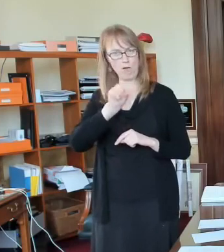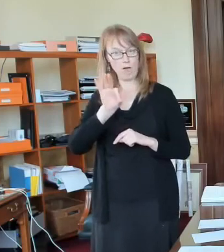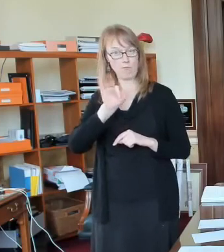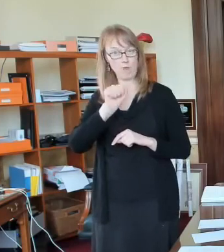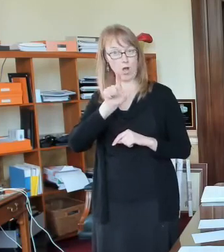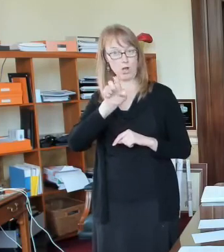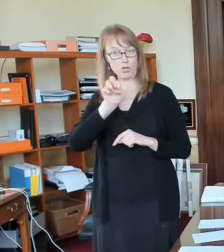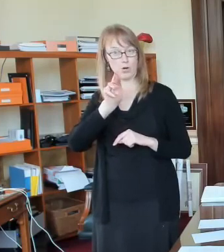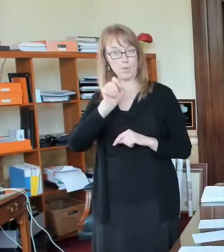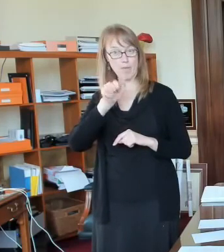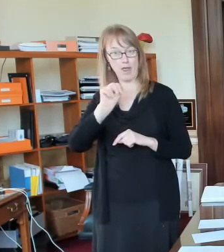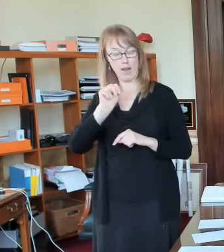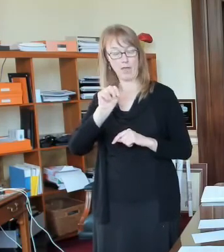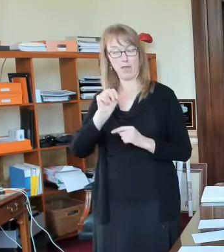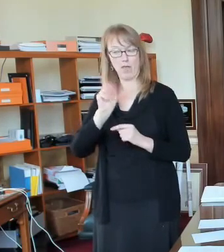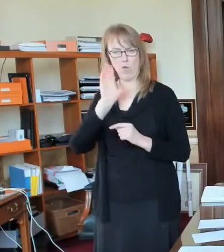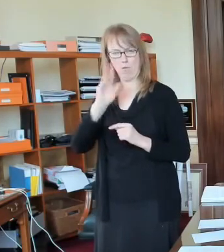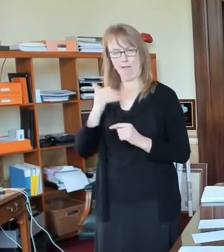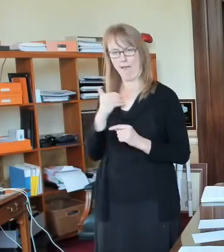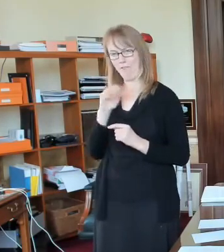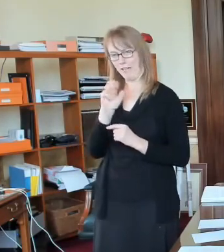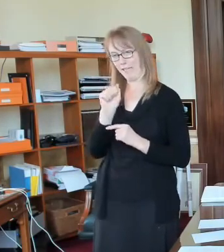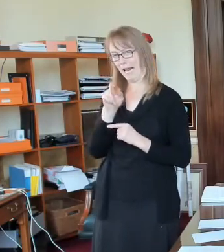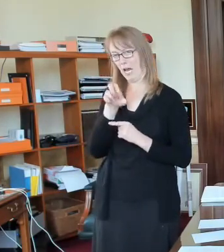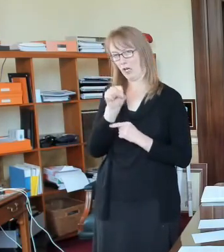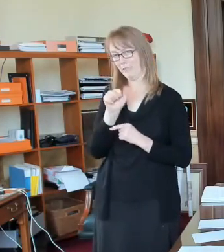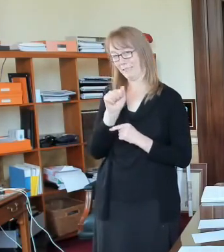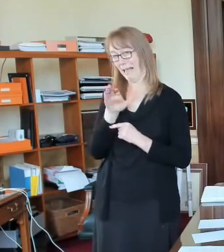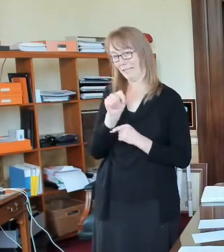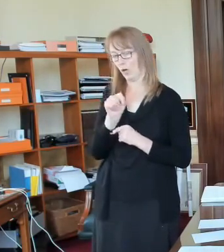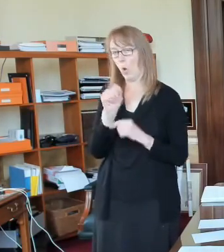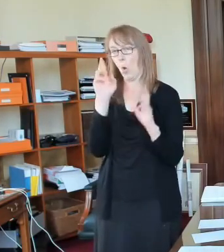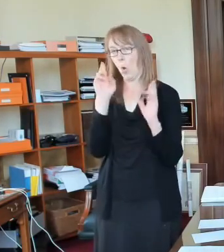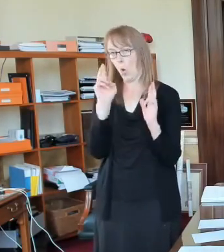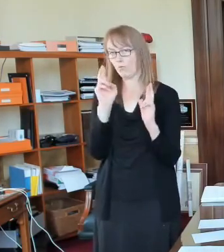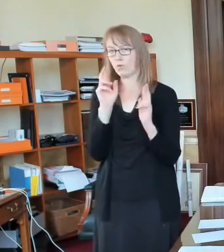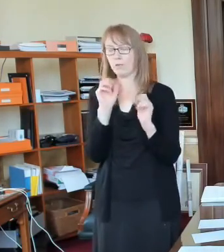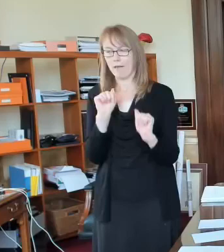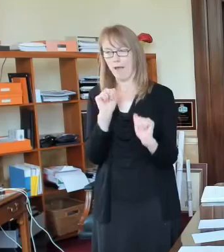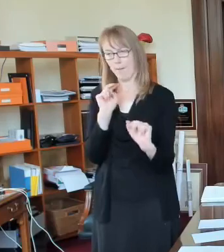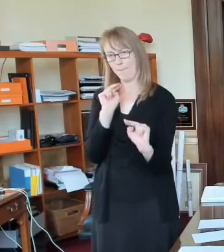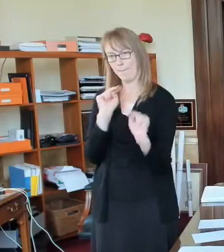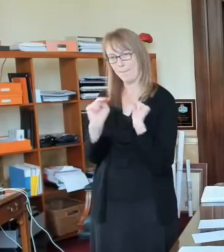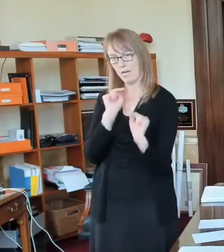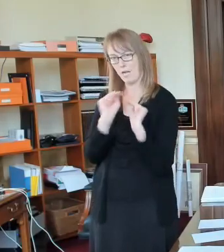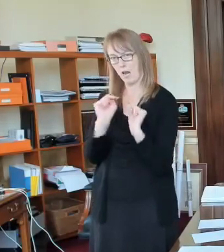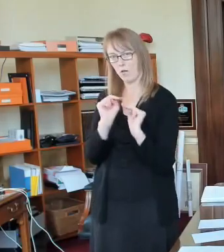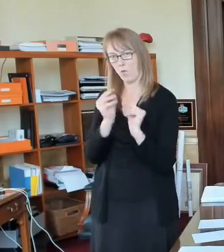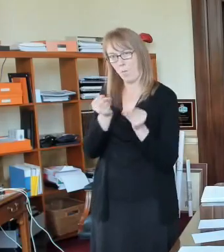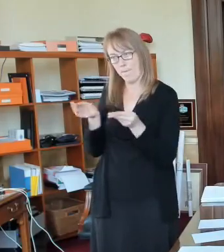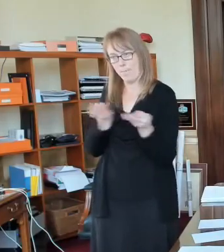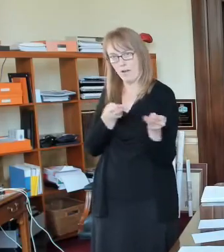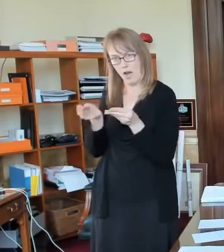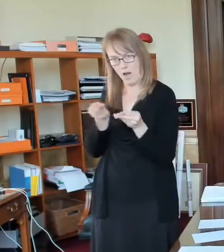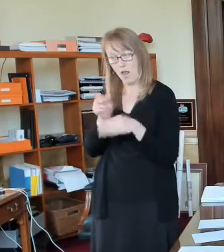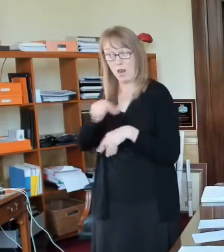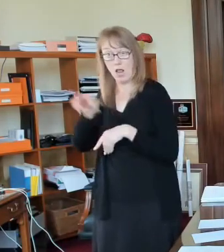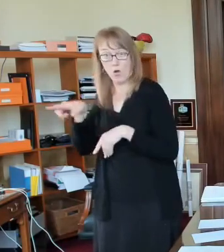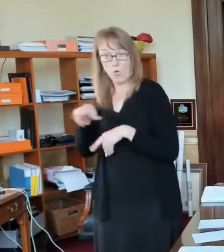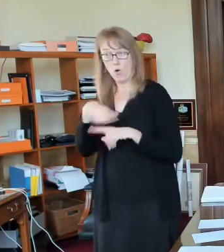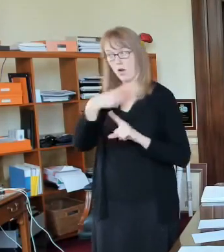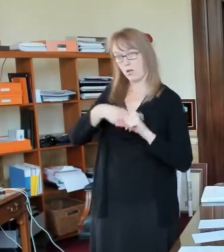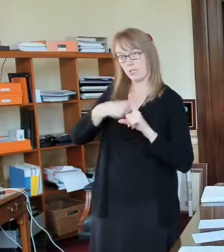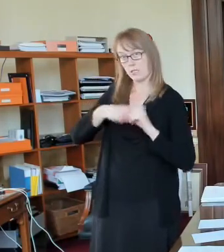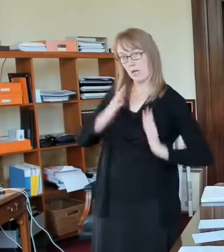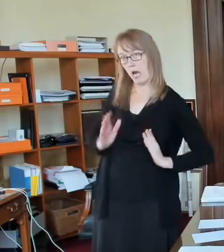with mediation between landlords and tenants. So the folks that are potentially evicted this week are folks that